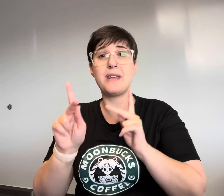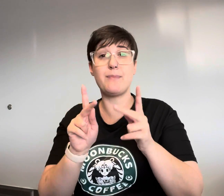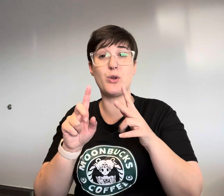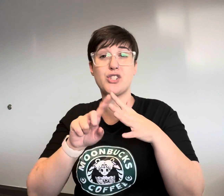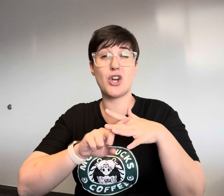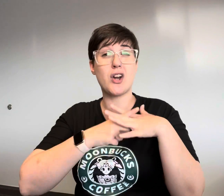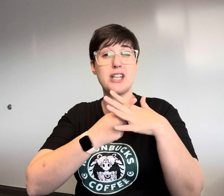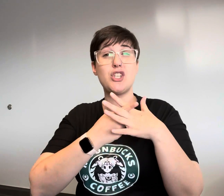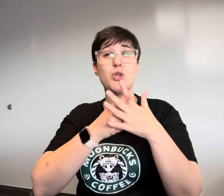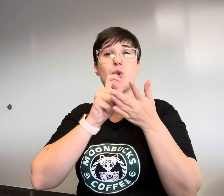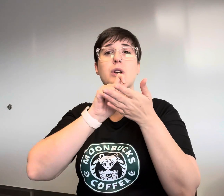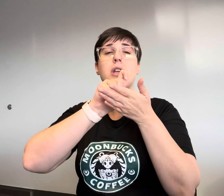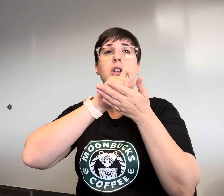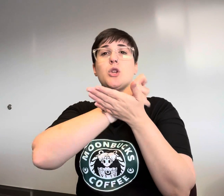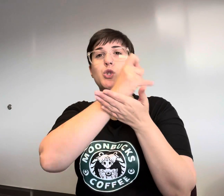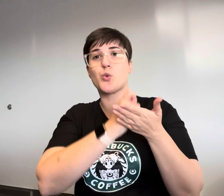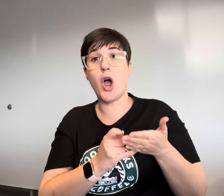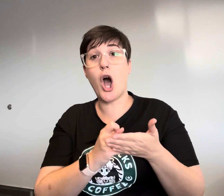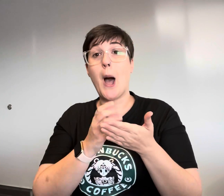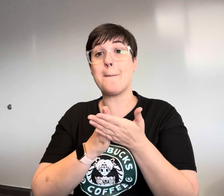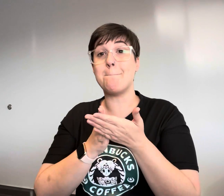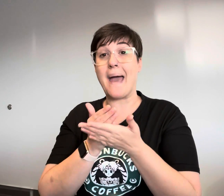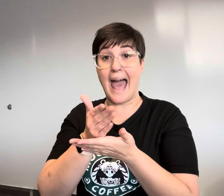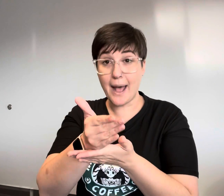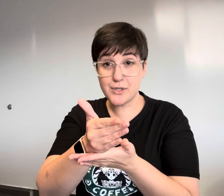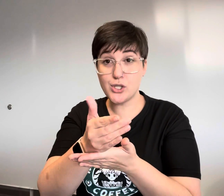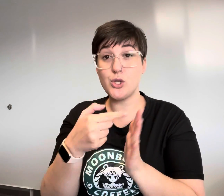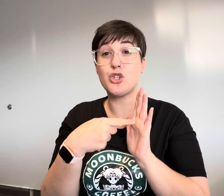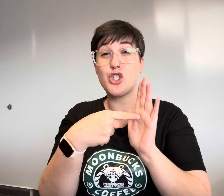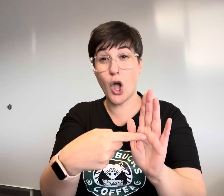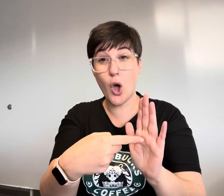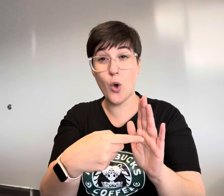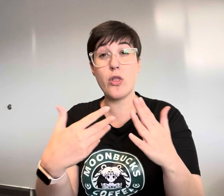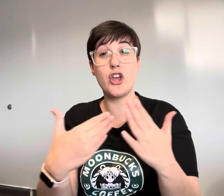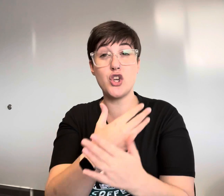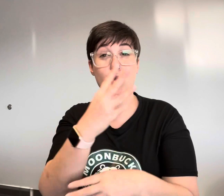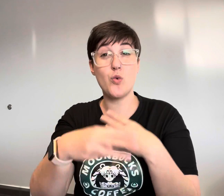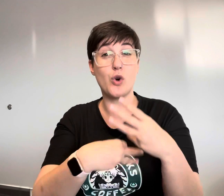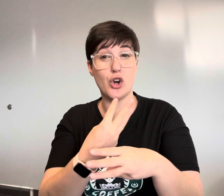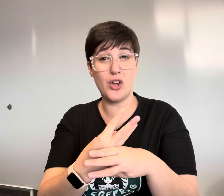people started to draw maps to show the New World,